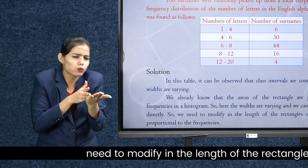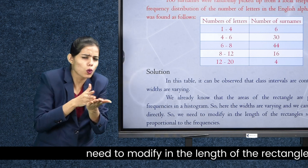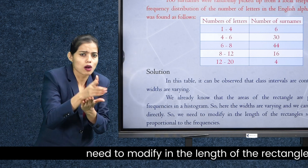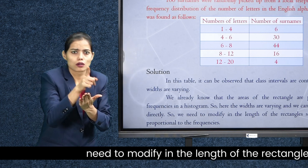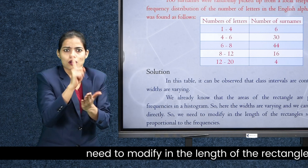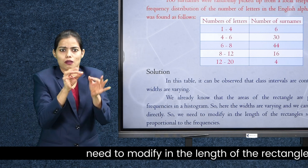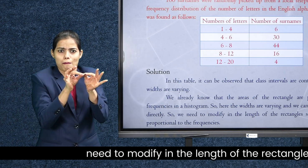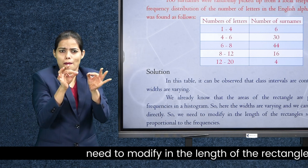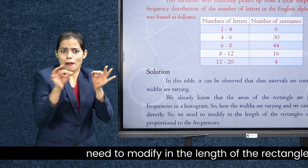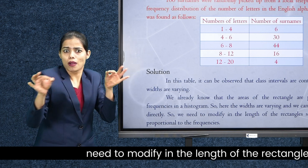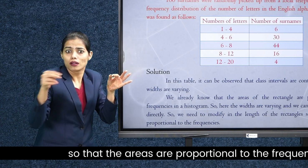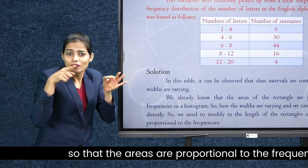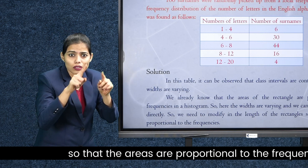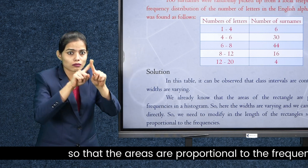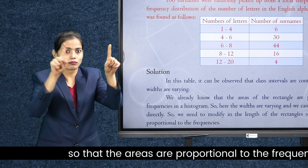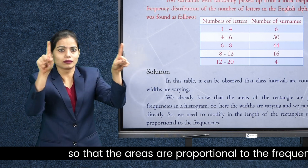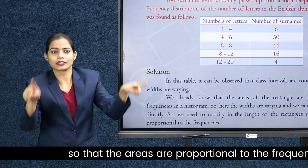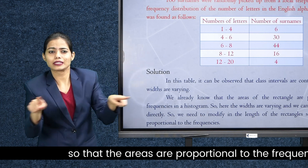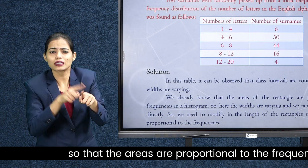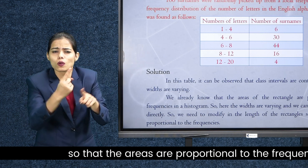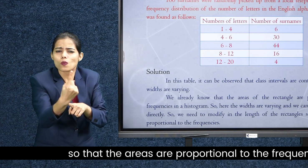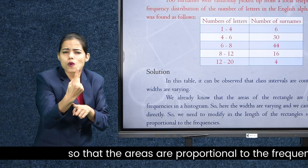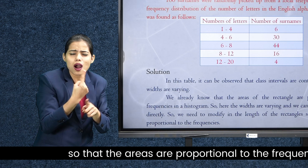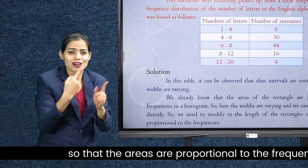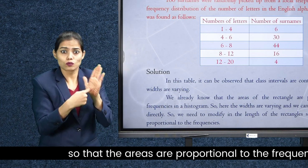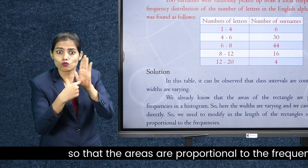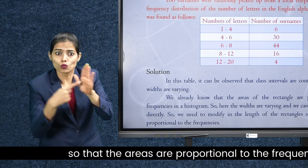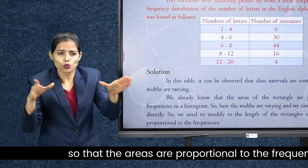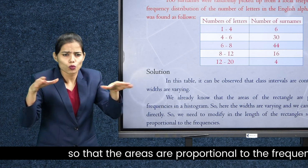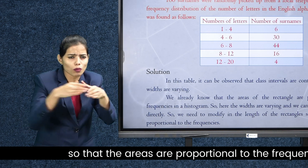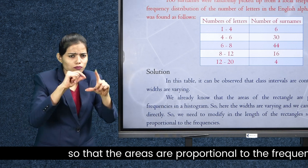the length of the rectangles so that the areas are proportional to the frequencies.